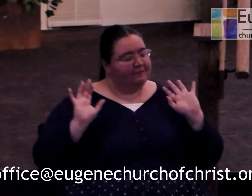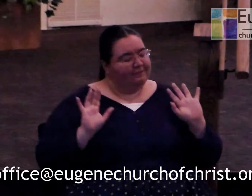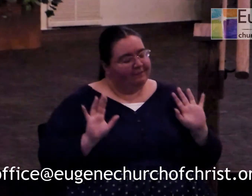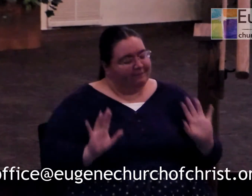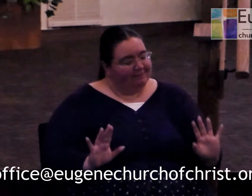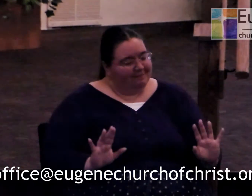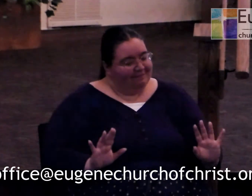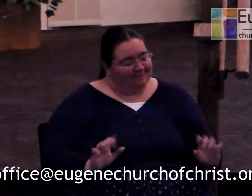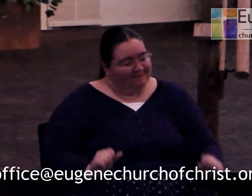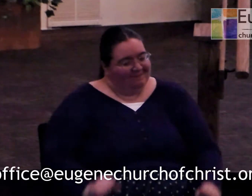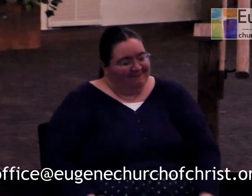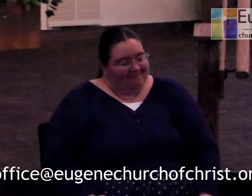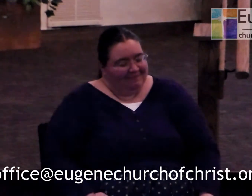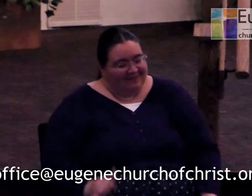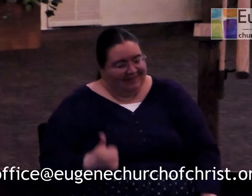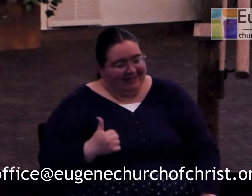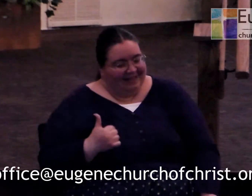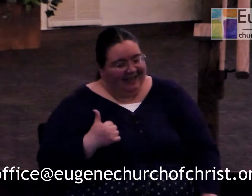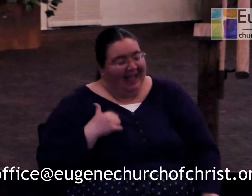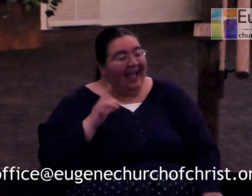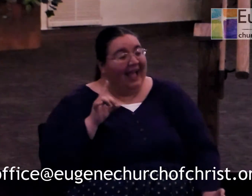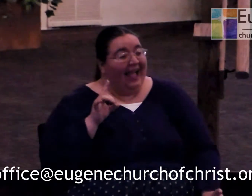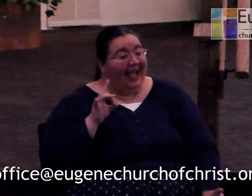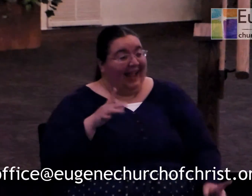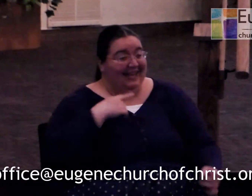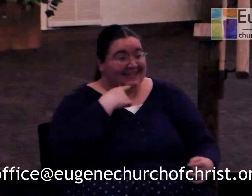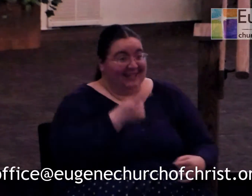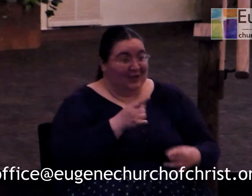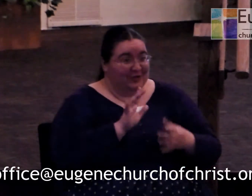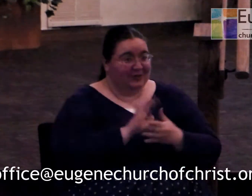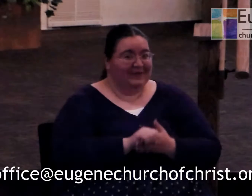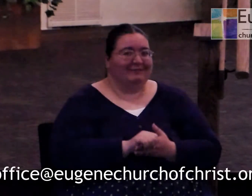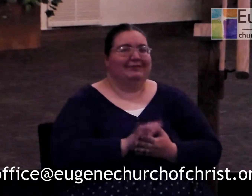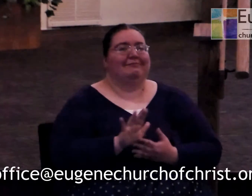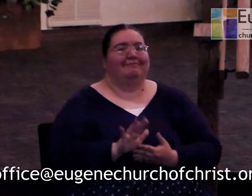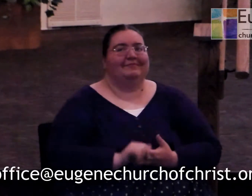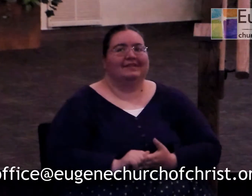I hate to tell you this, but last time I checked the sign coming into town, I believe there were